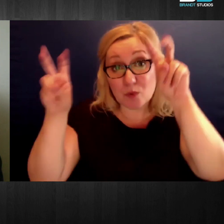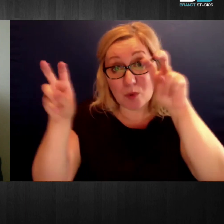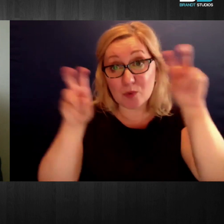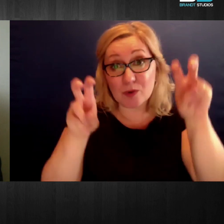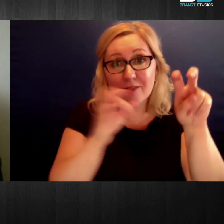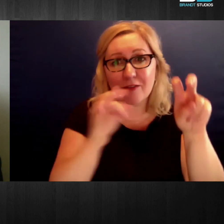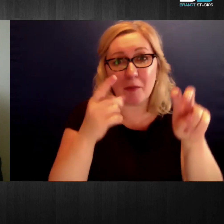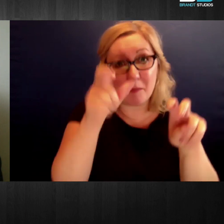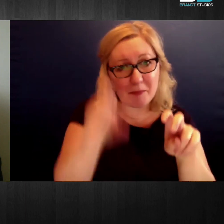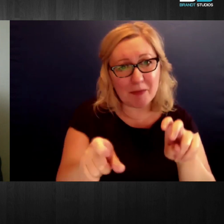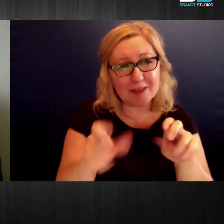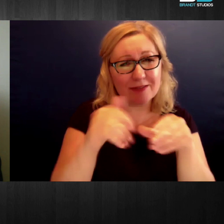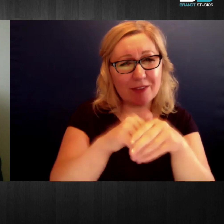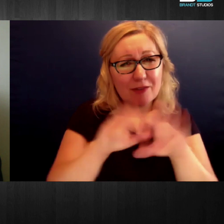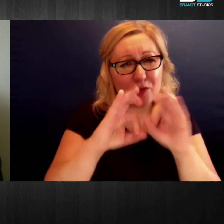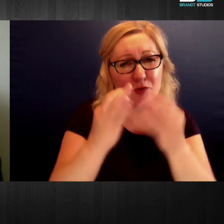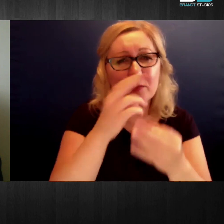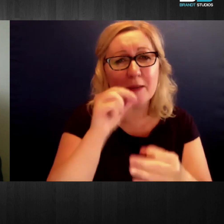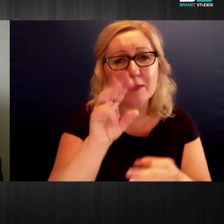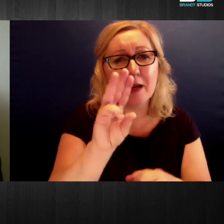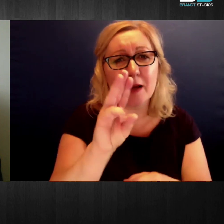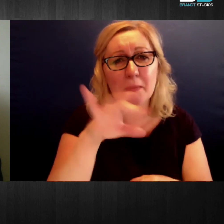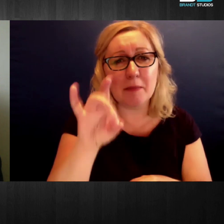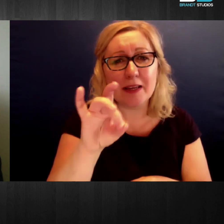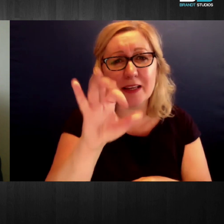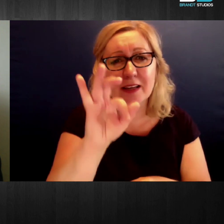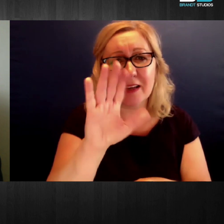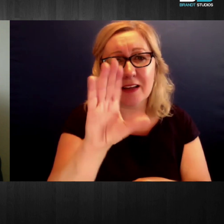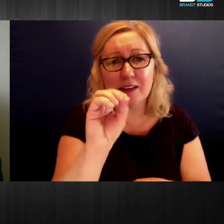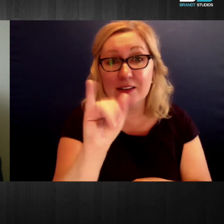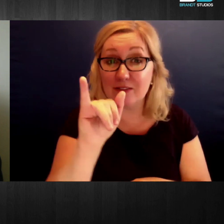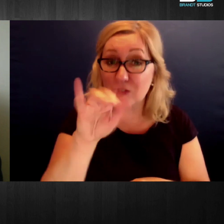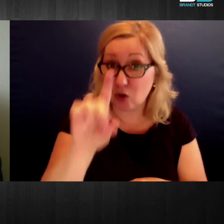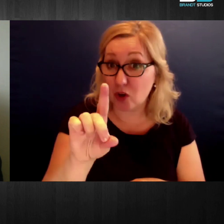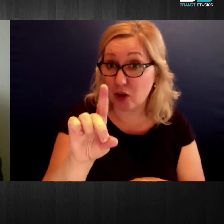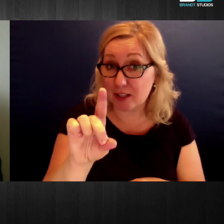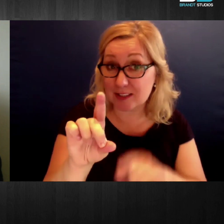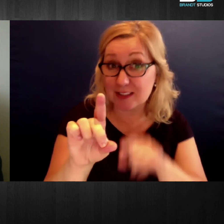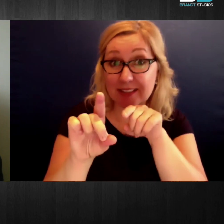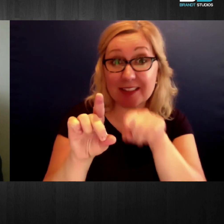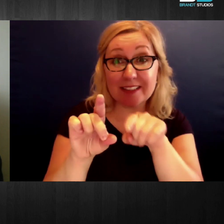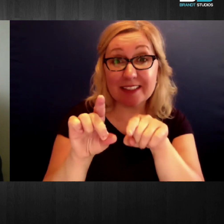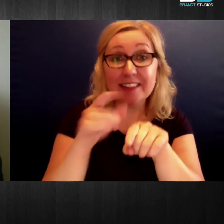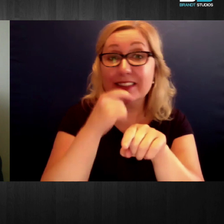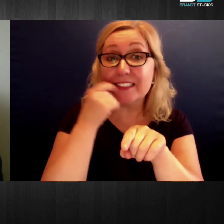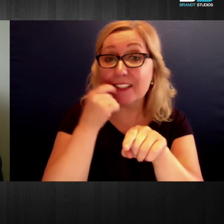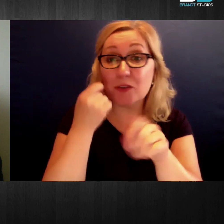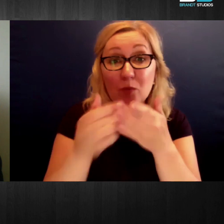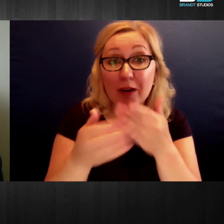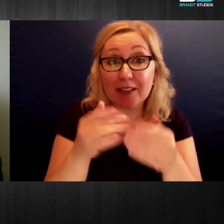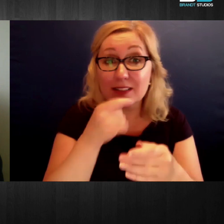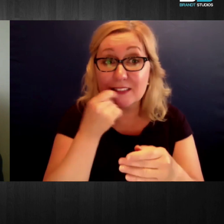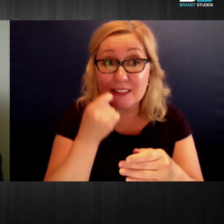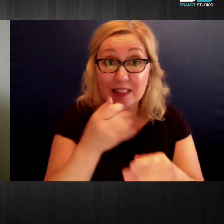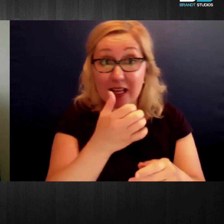in his landmark work, The Album. The key statement is, the lyric was, "Does anyone else here feel the way I do?"